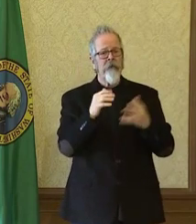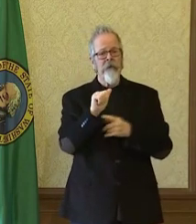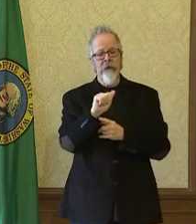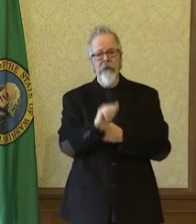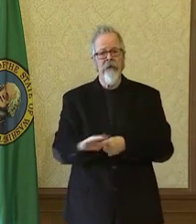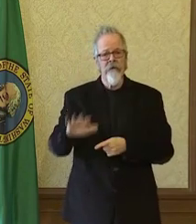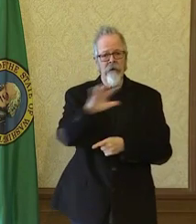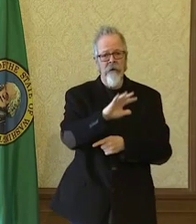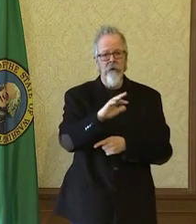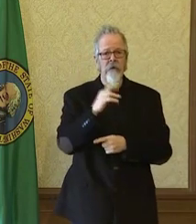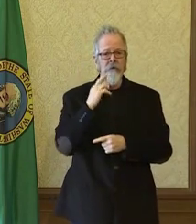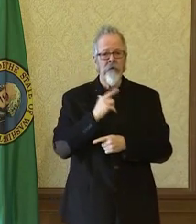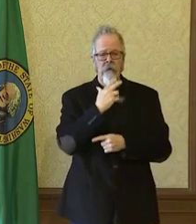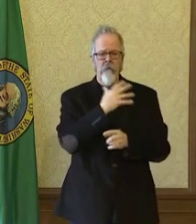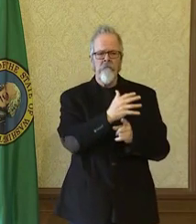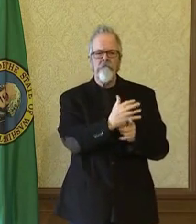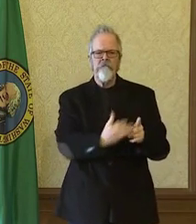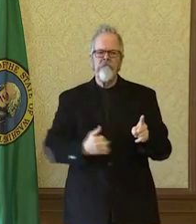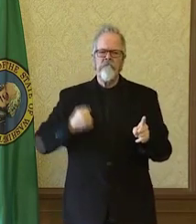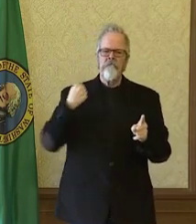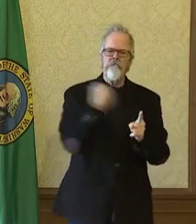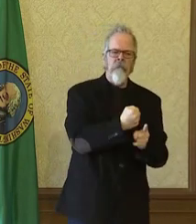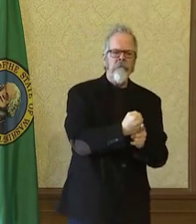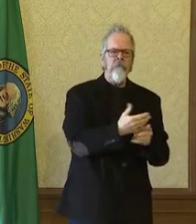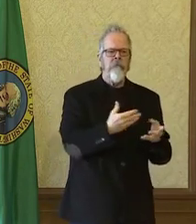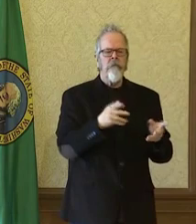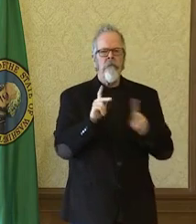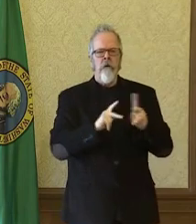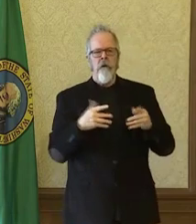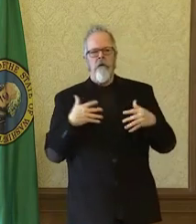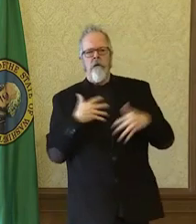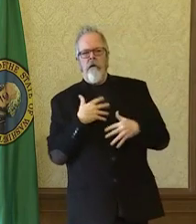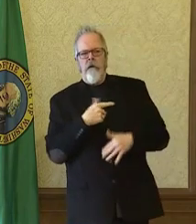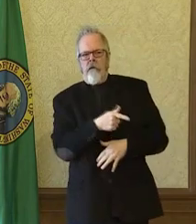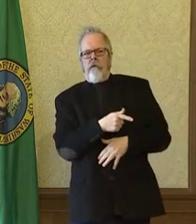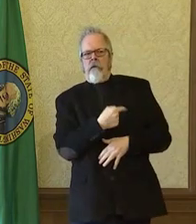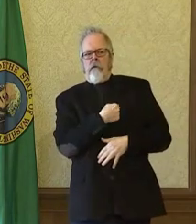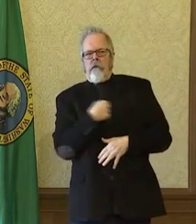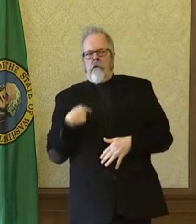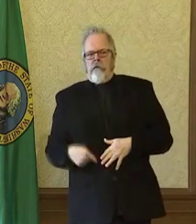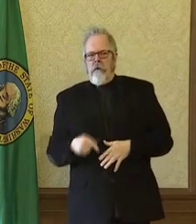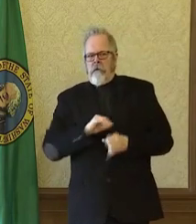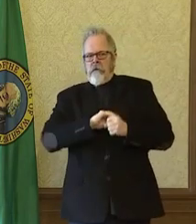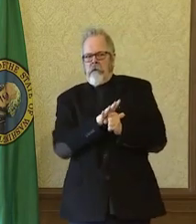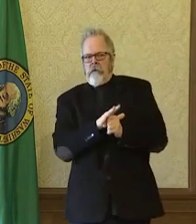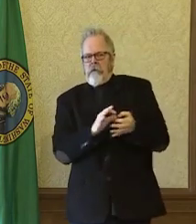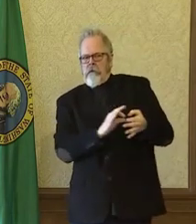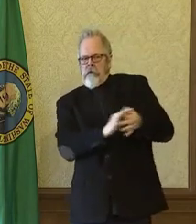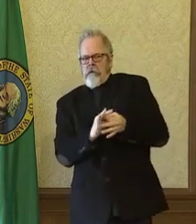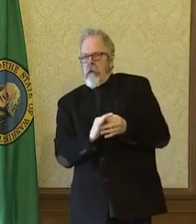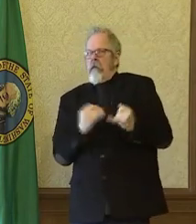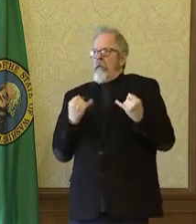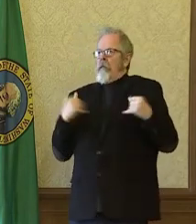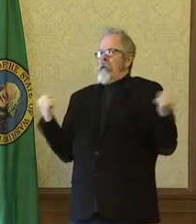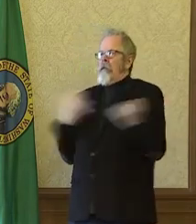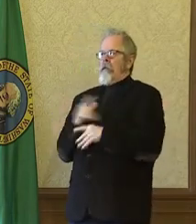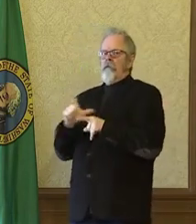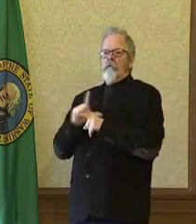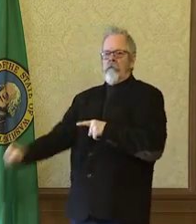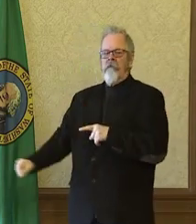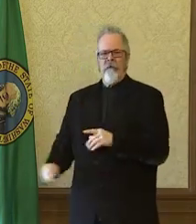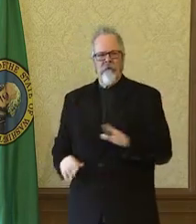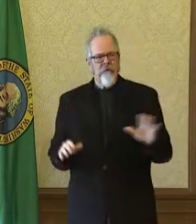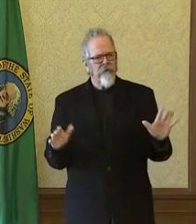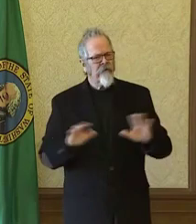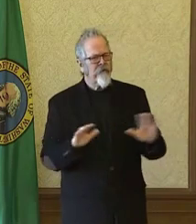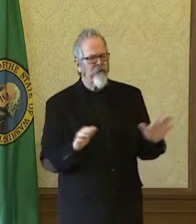going. Third, we want to help our businesses access federal assistance. So if you're